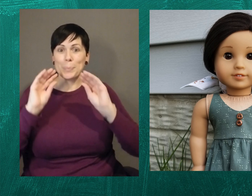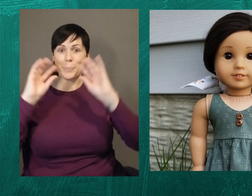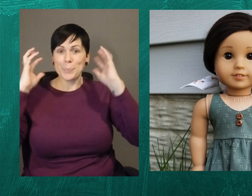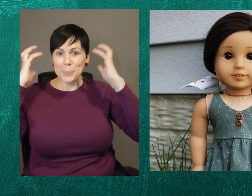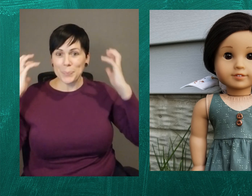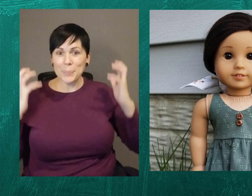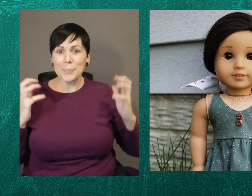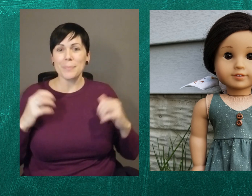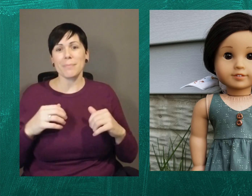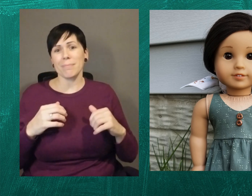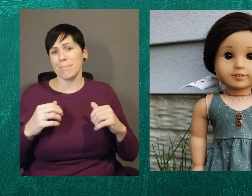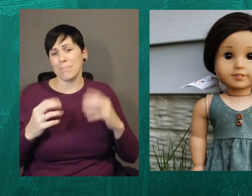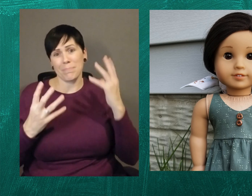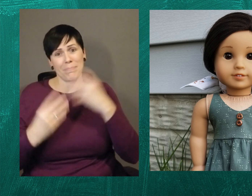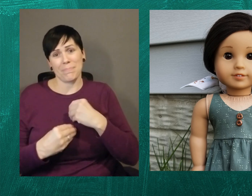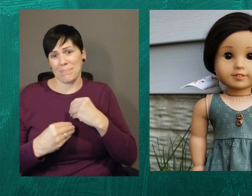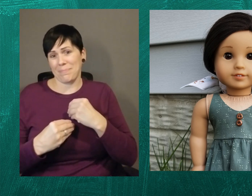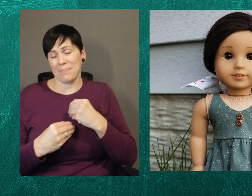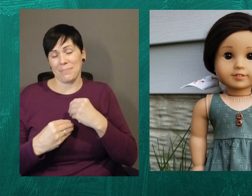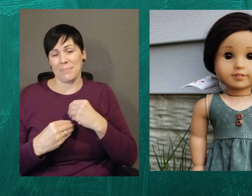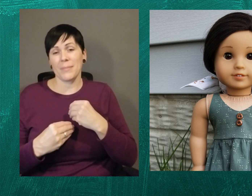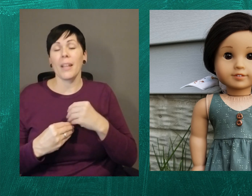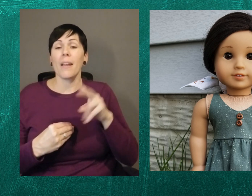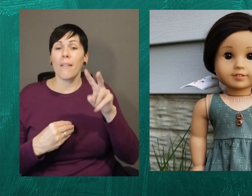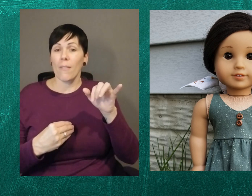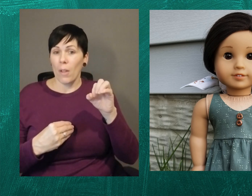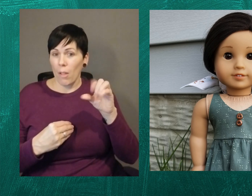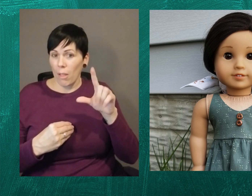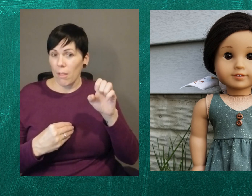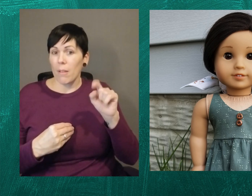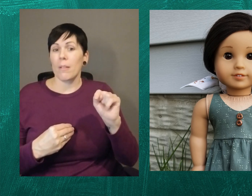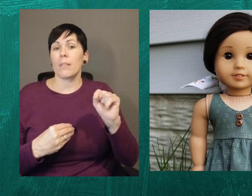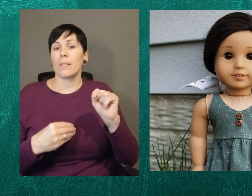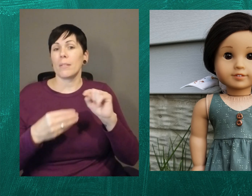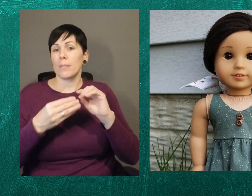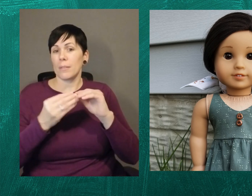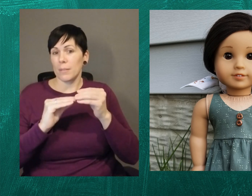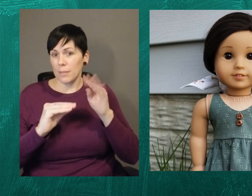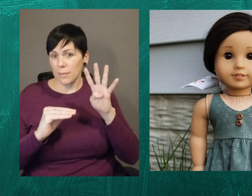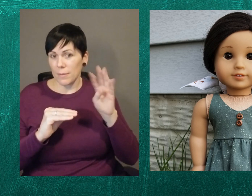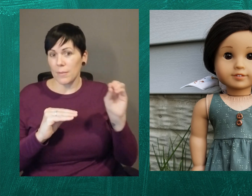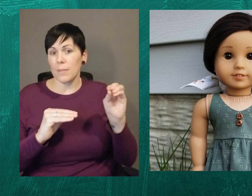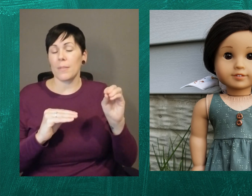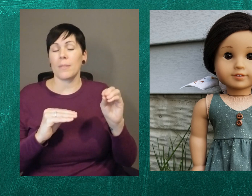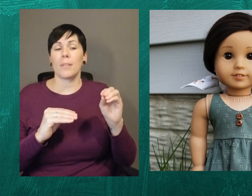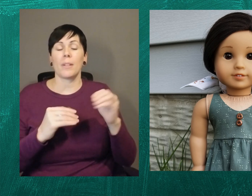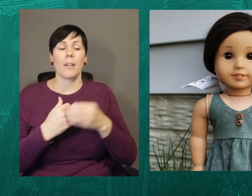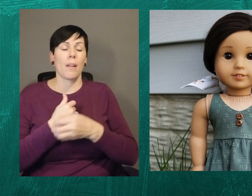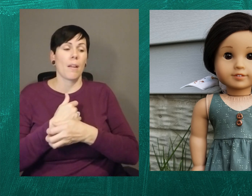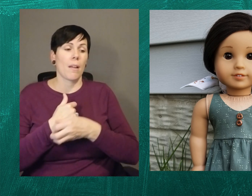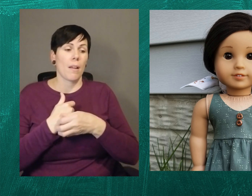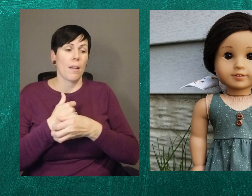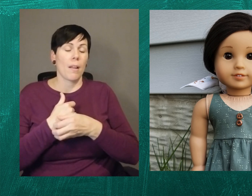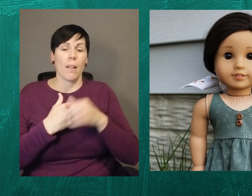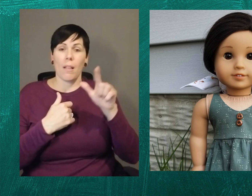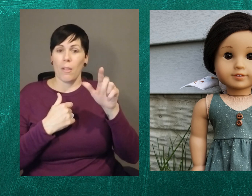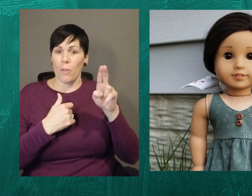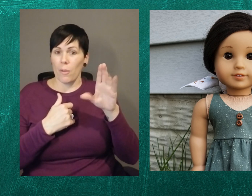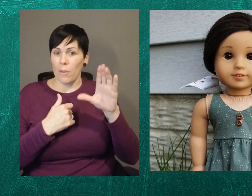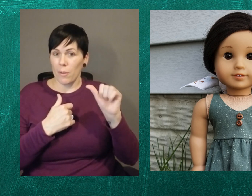Violet, our Truly Me 40. She is just a really, really sweet-faced Jess mold in our